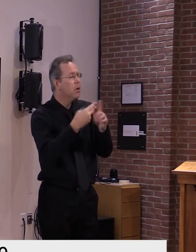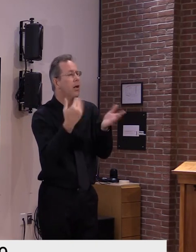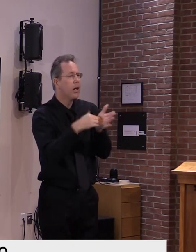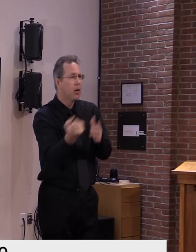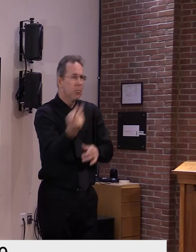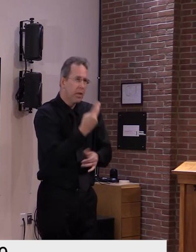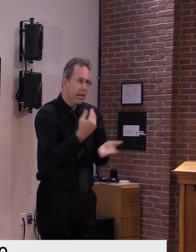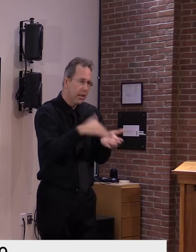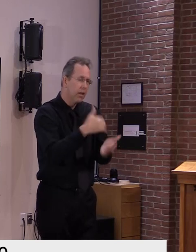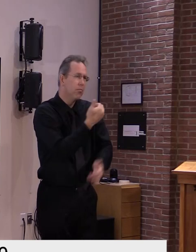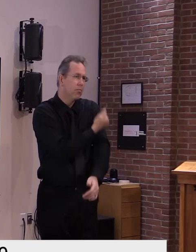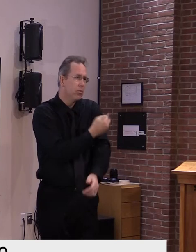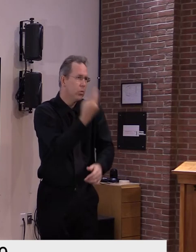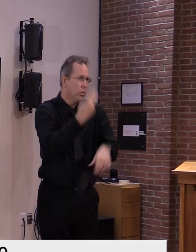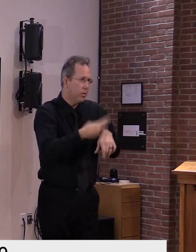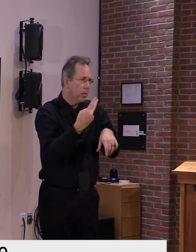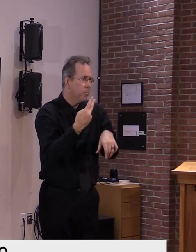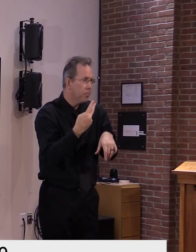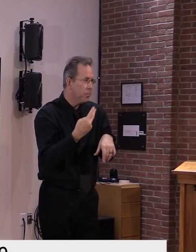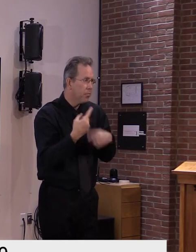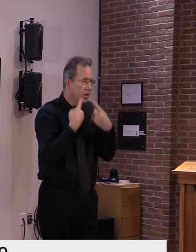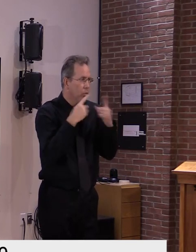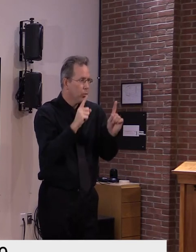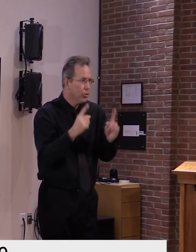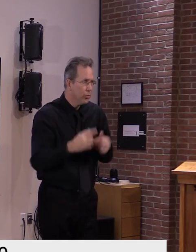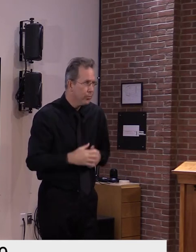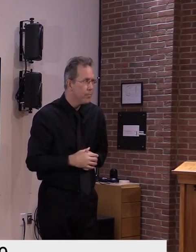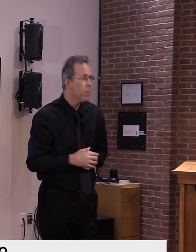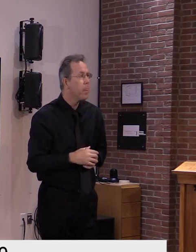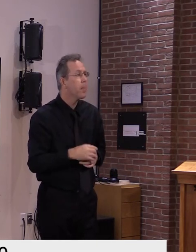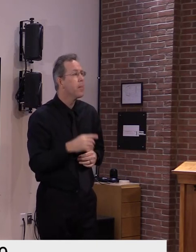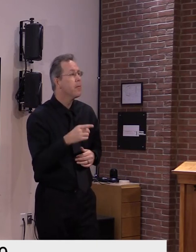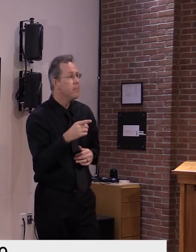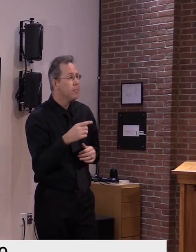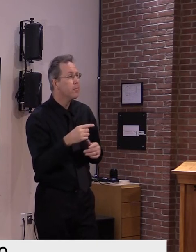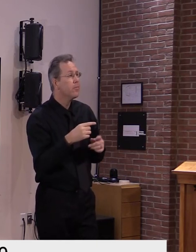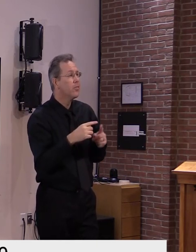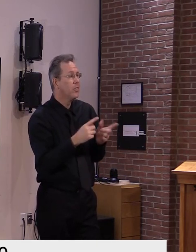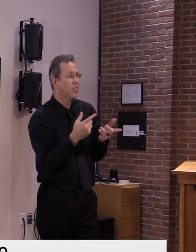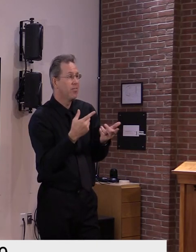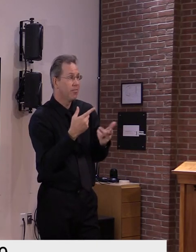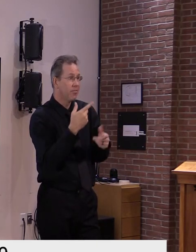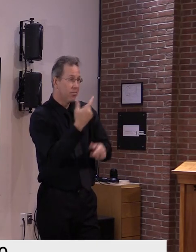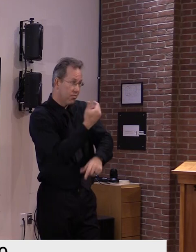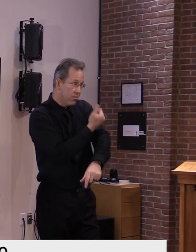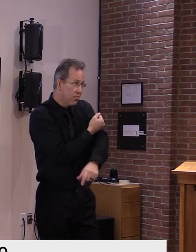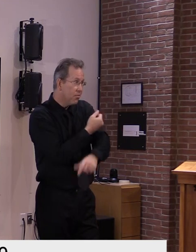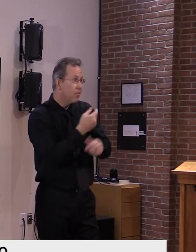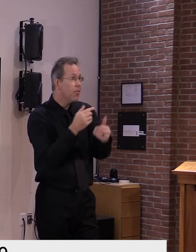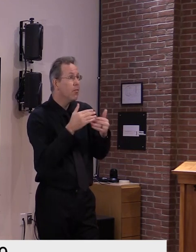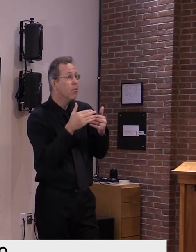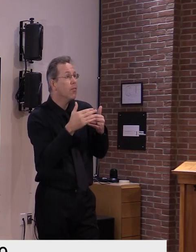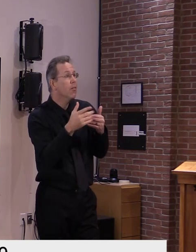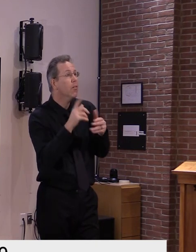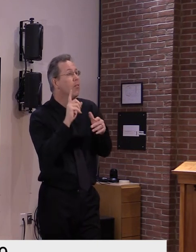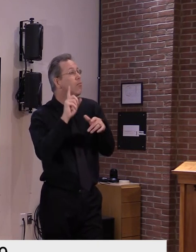probably generous. It's probably going to be more like 6 to 12 weeks